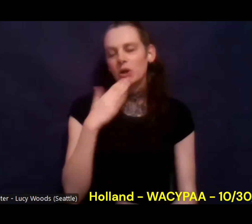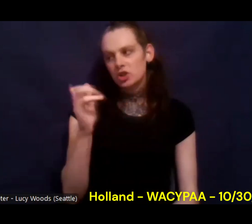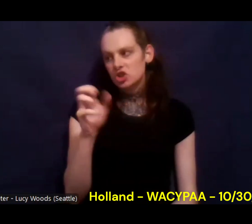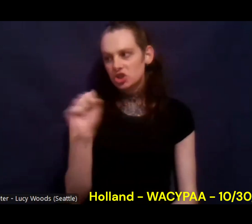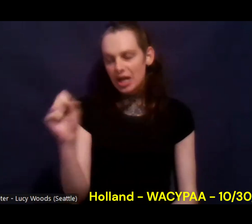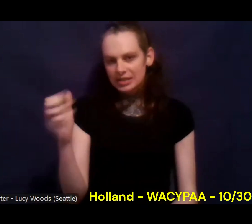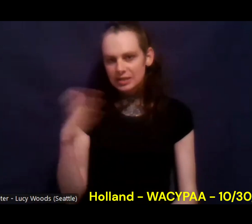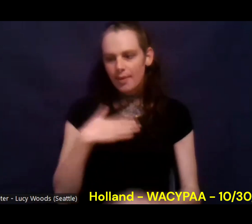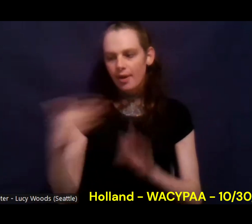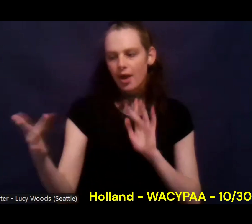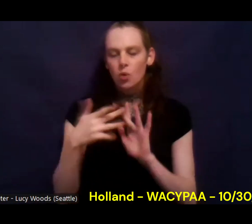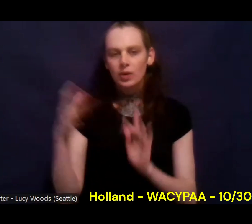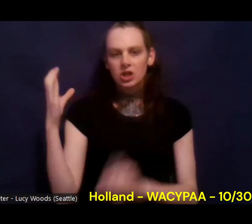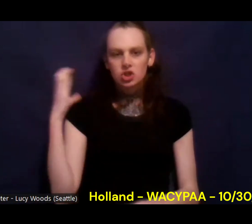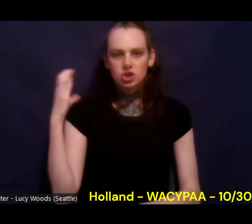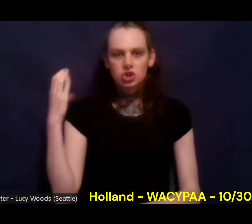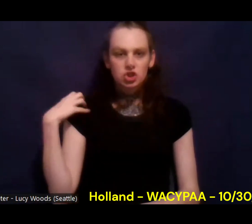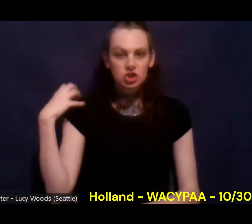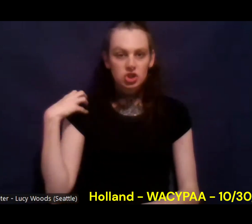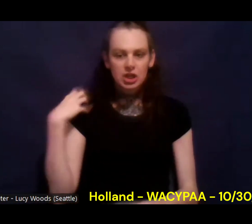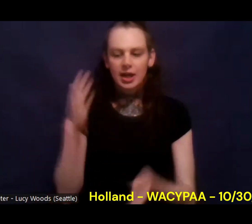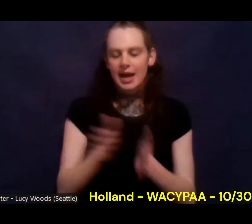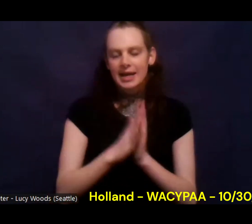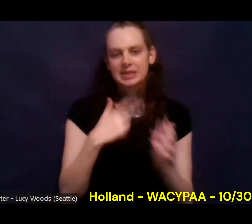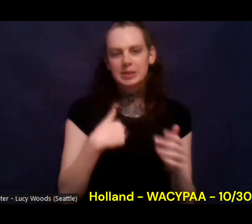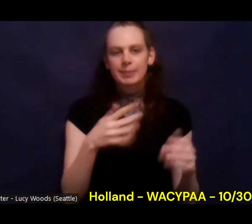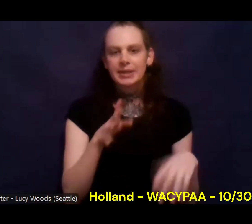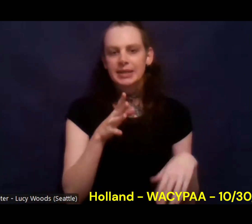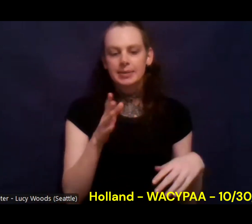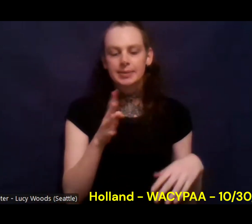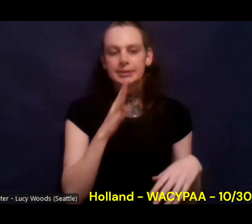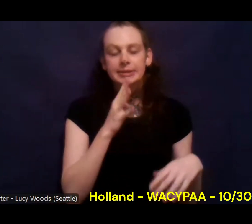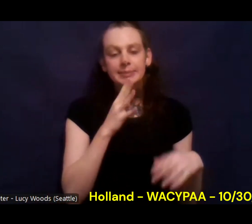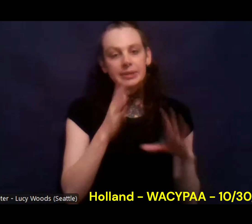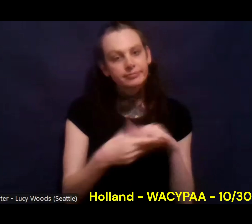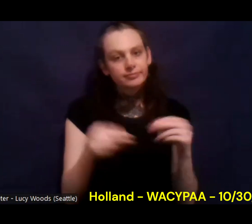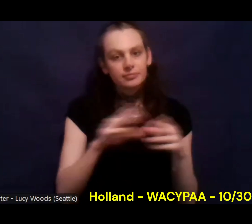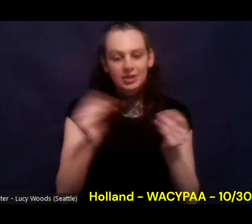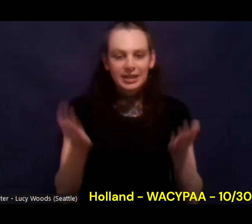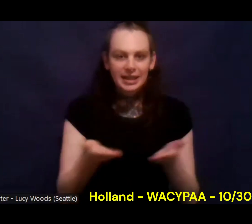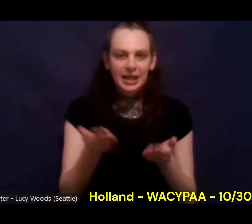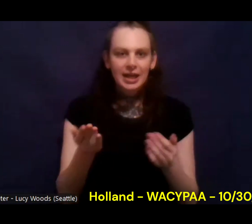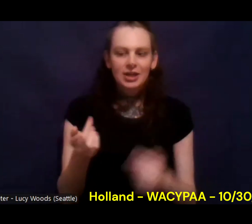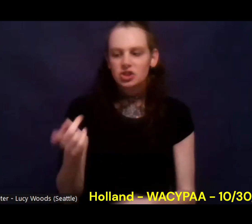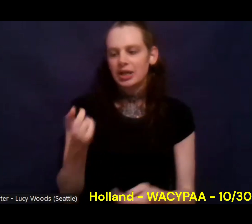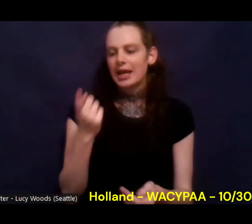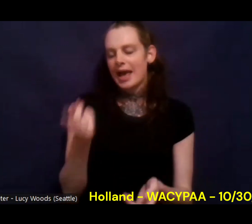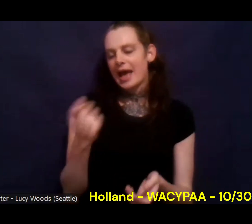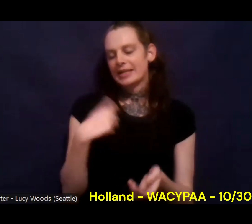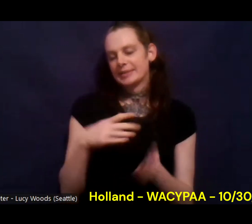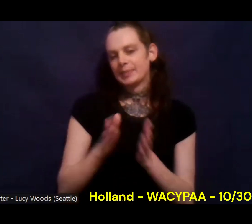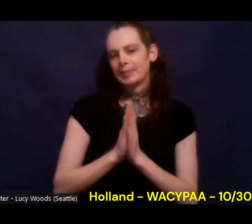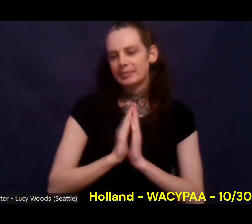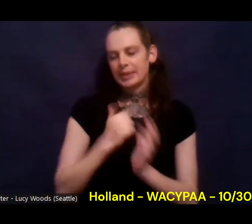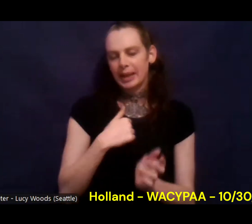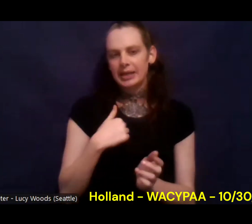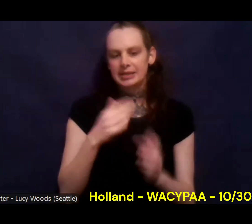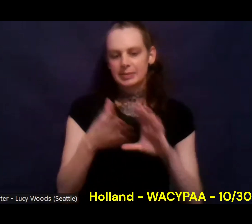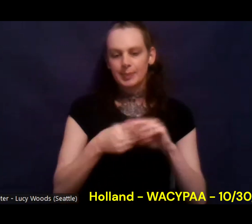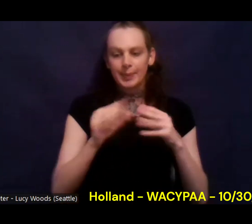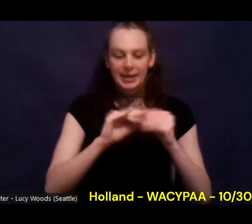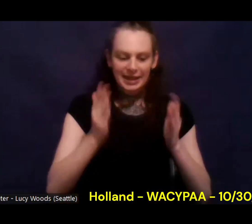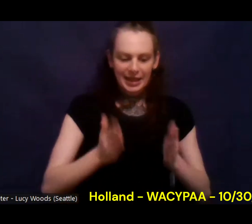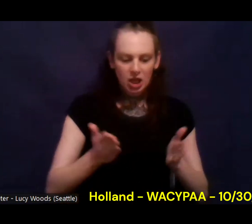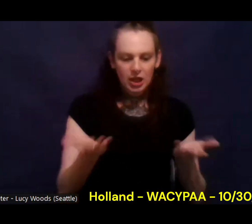me to speak tonight. She literally texted me like 30 minutes before I was going to speak at another meeting in person, which is like,